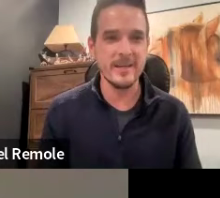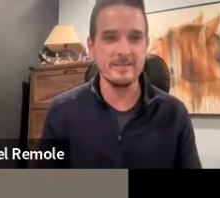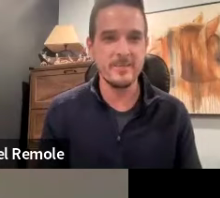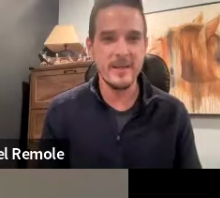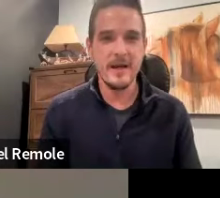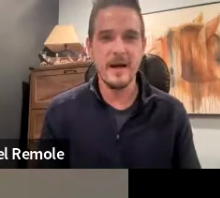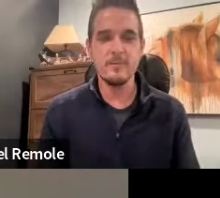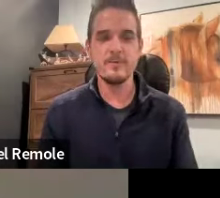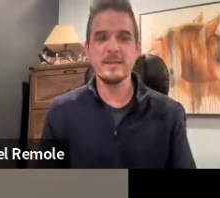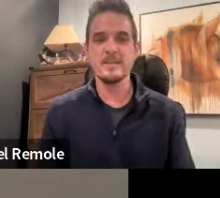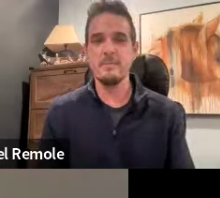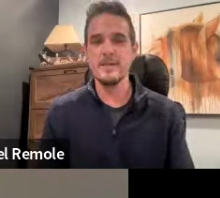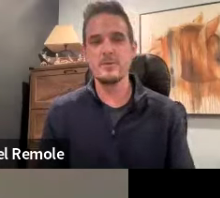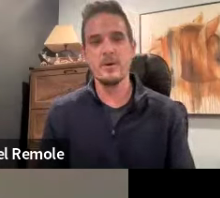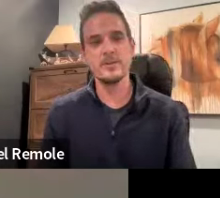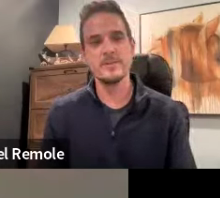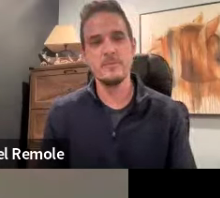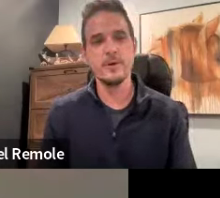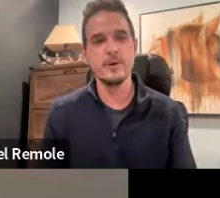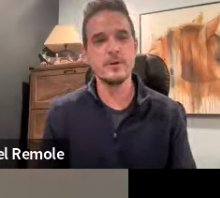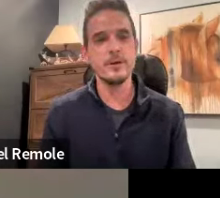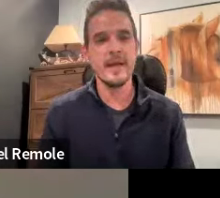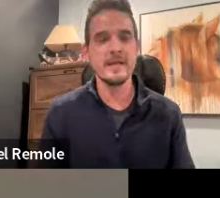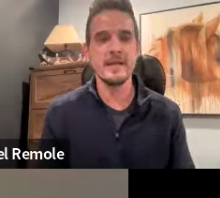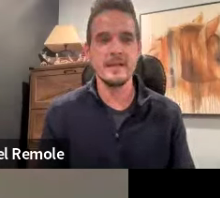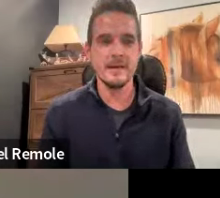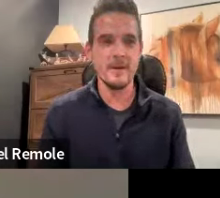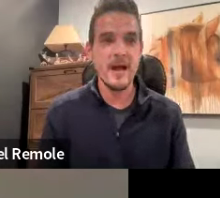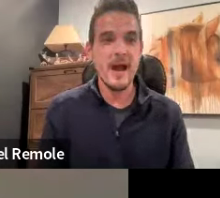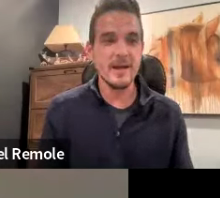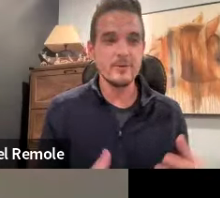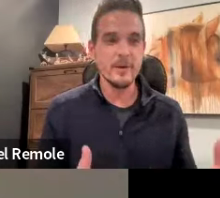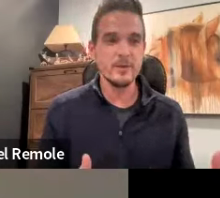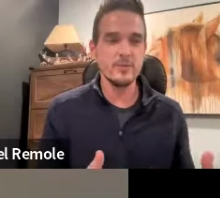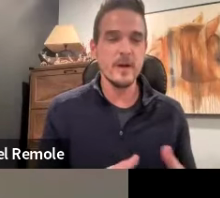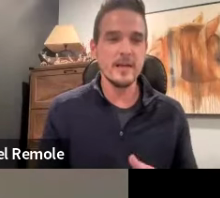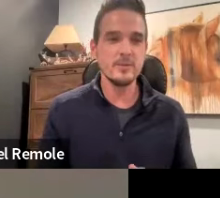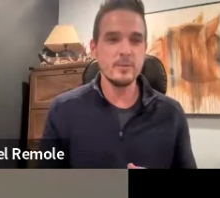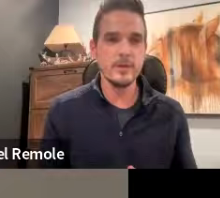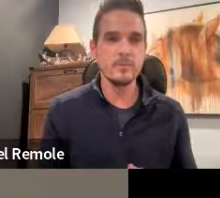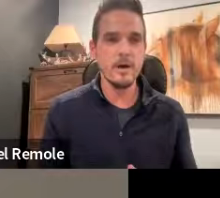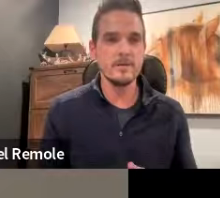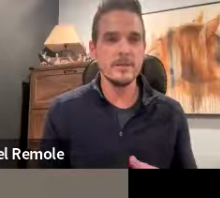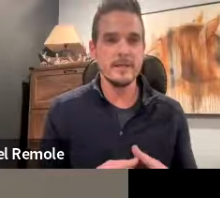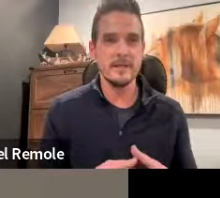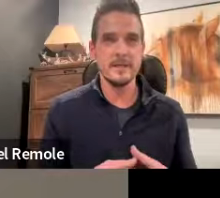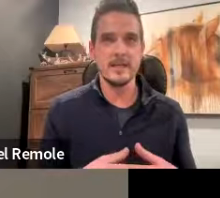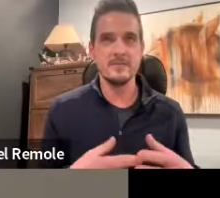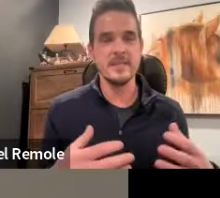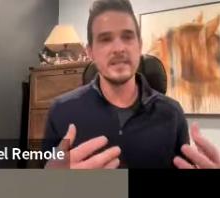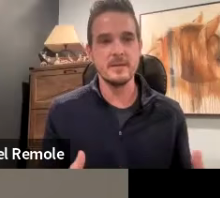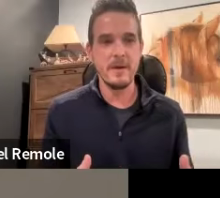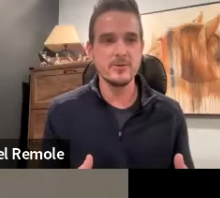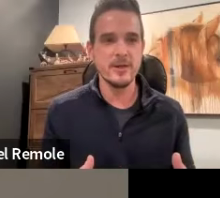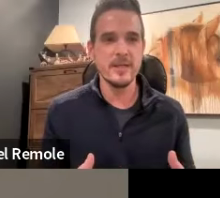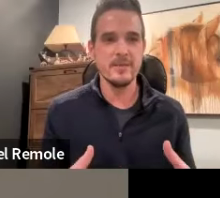quick little check-in. We've got some metric questions that we're going to look at, and I don't know about you, but I do really well in kind